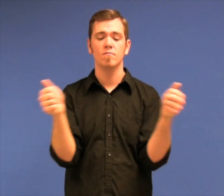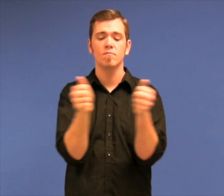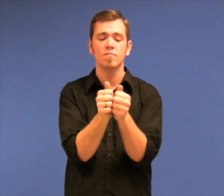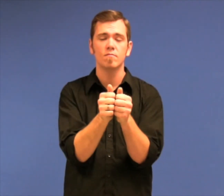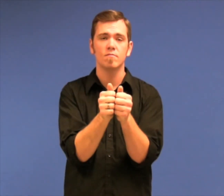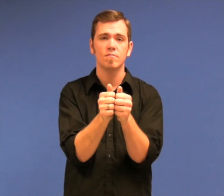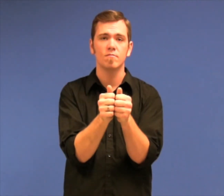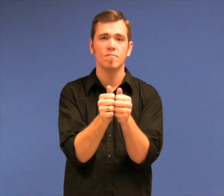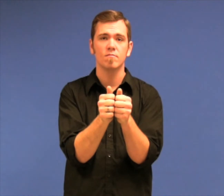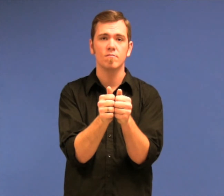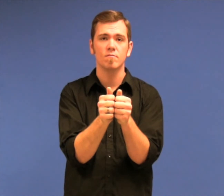With.